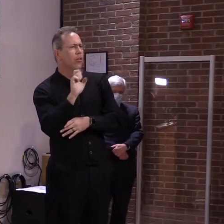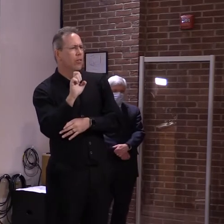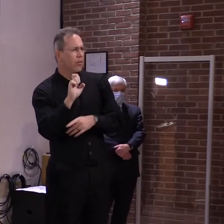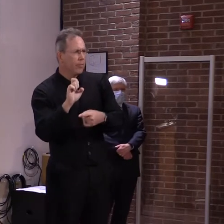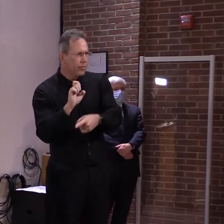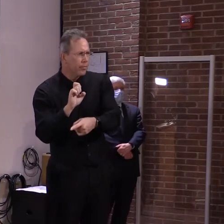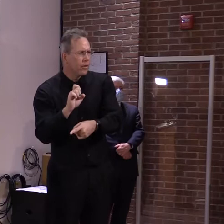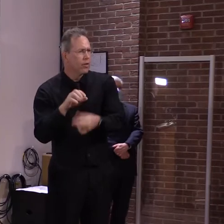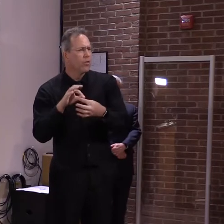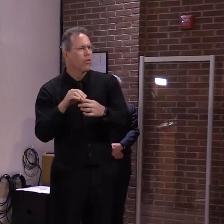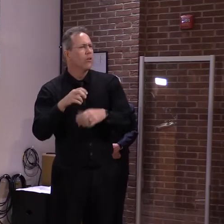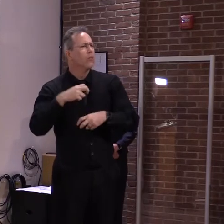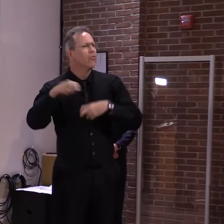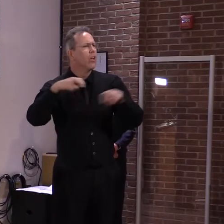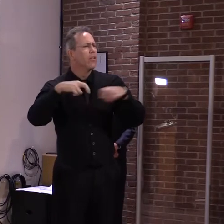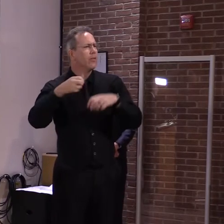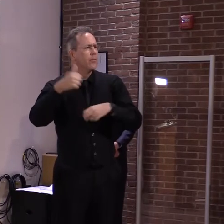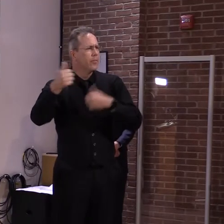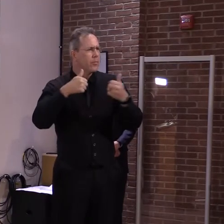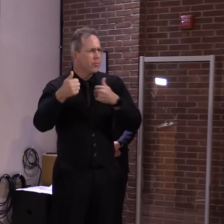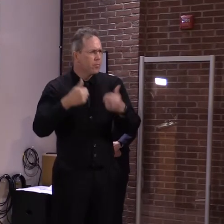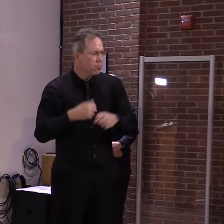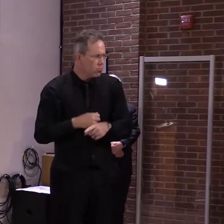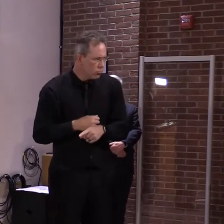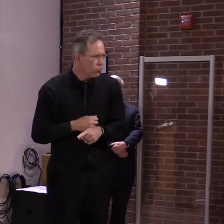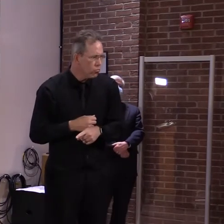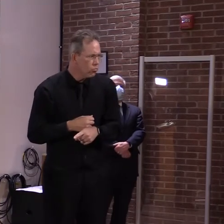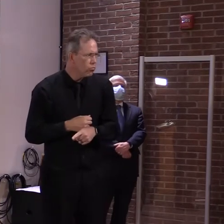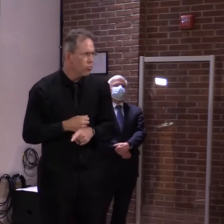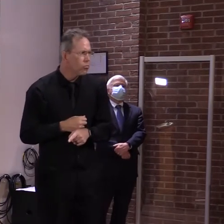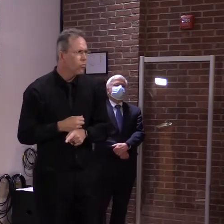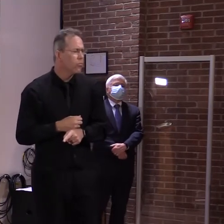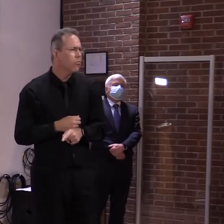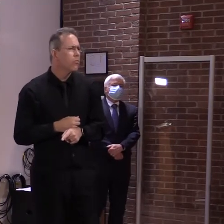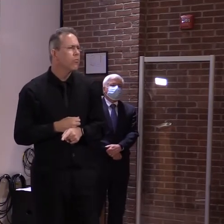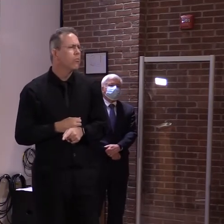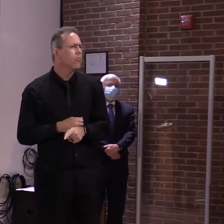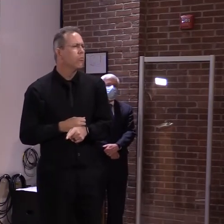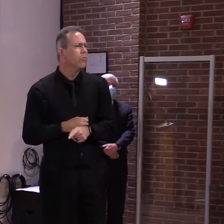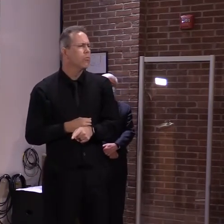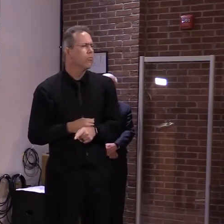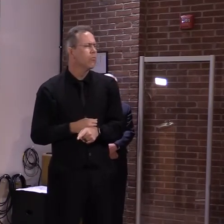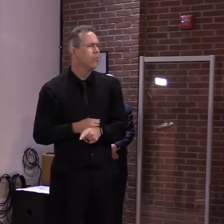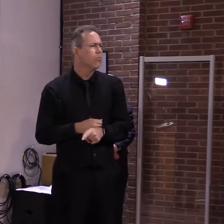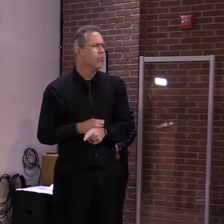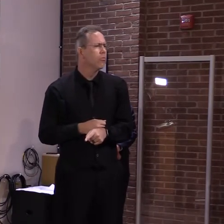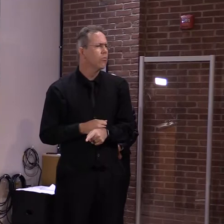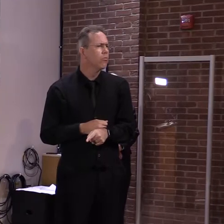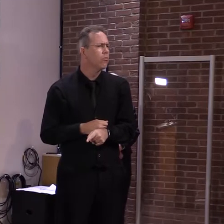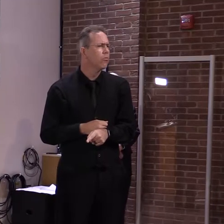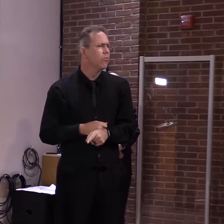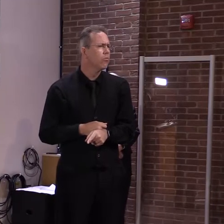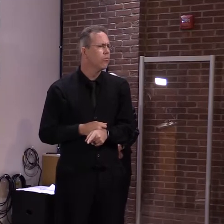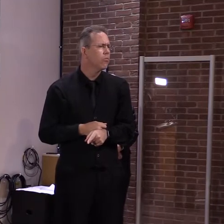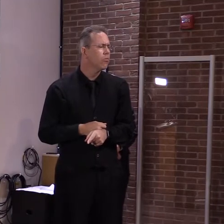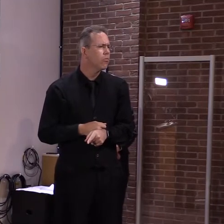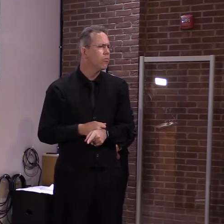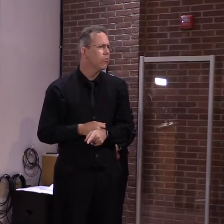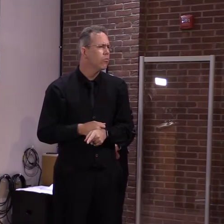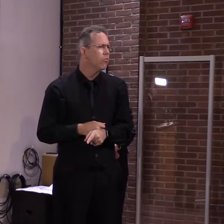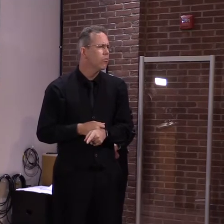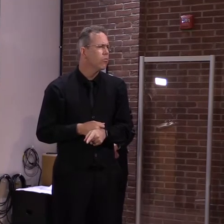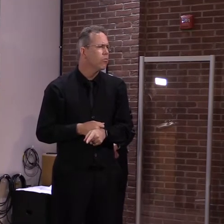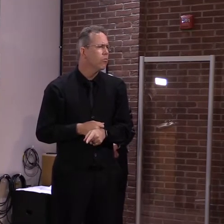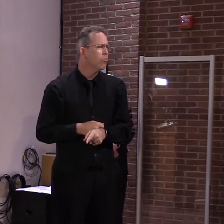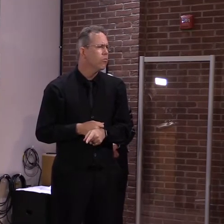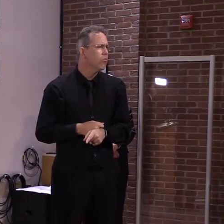Chester has done a state-funded village center master plan, including a plan for wayfinding signs, which need council